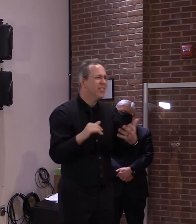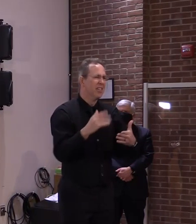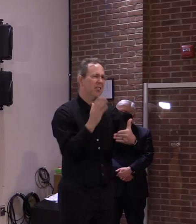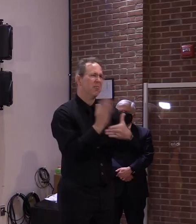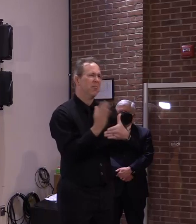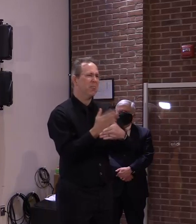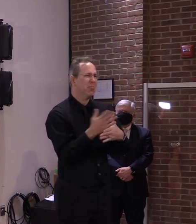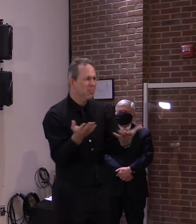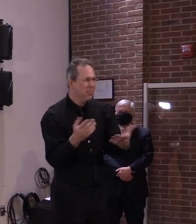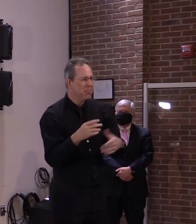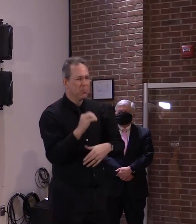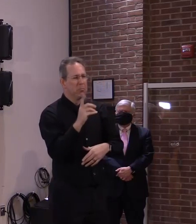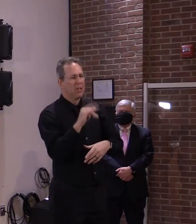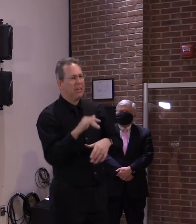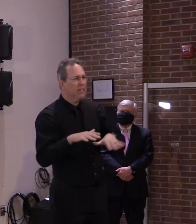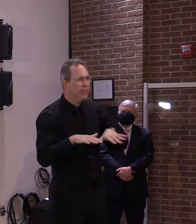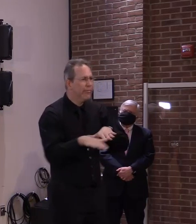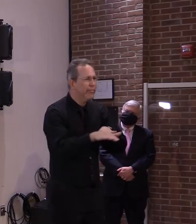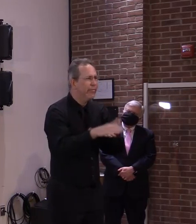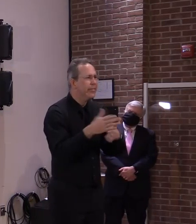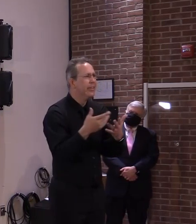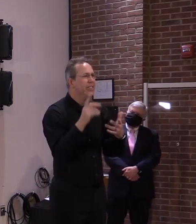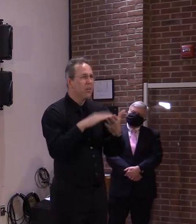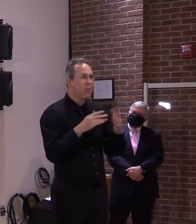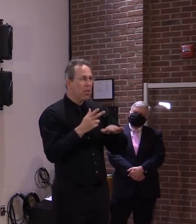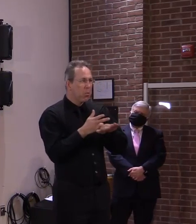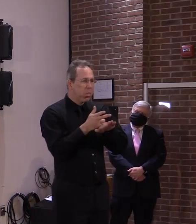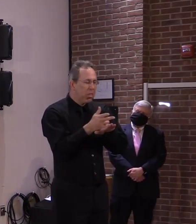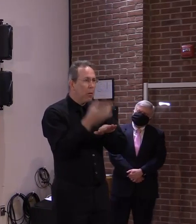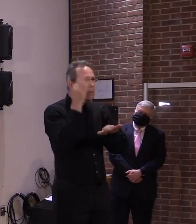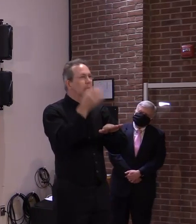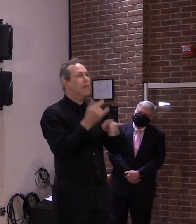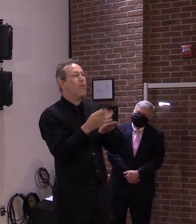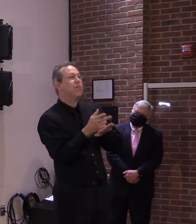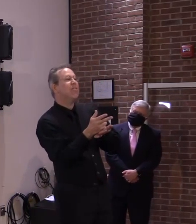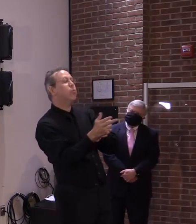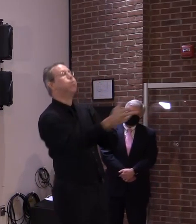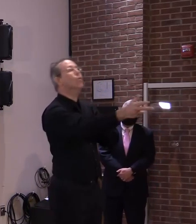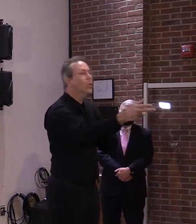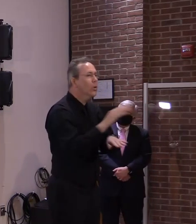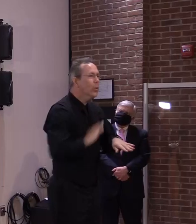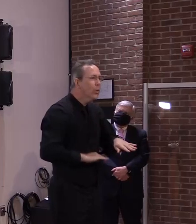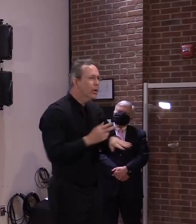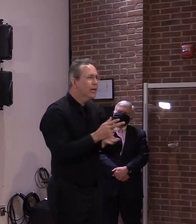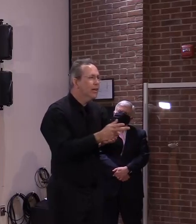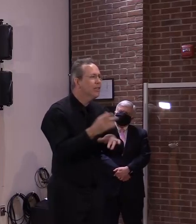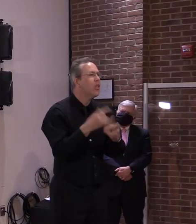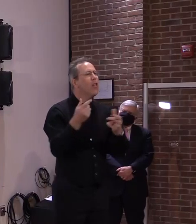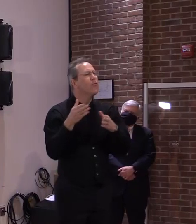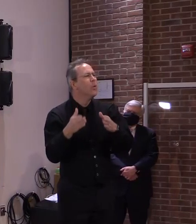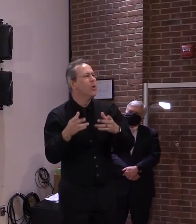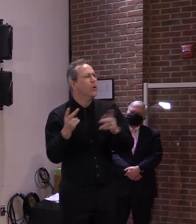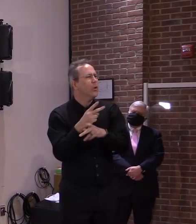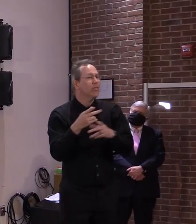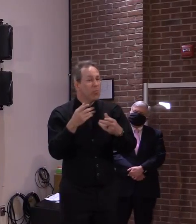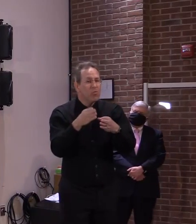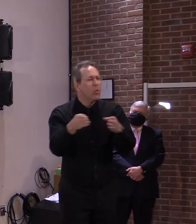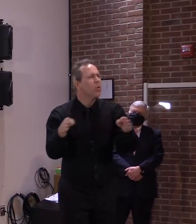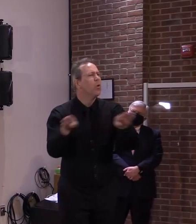almost impassable. There is one road that close to there that has been closed down, as it typically is every single